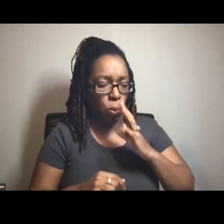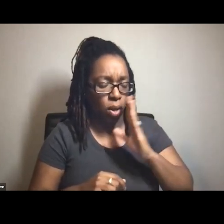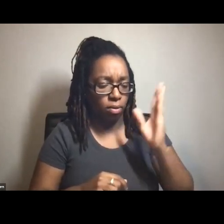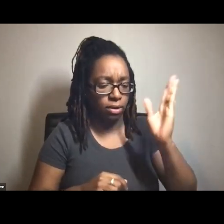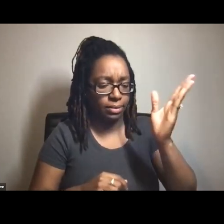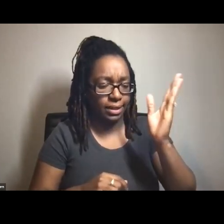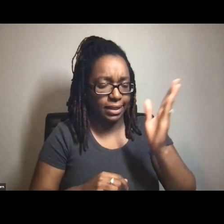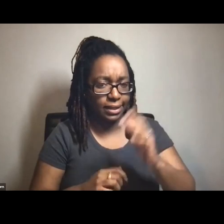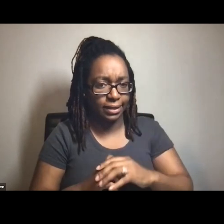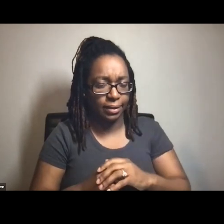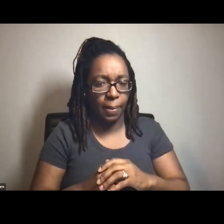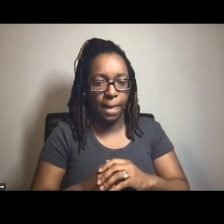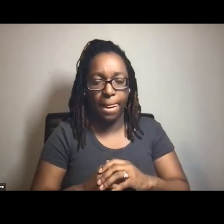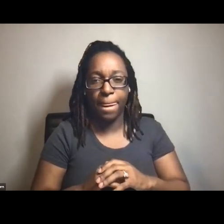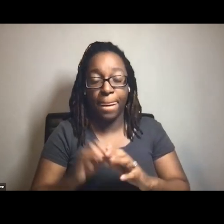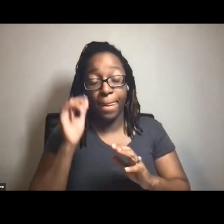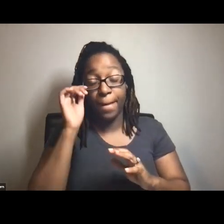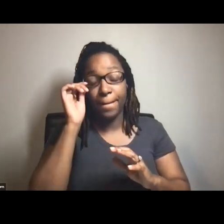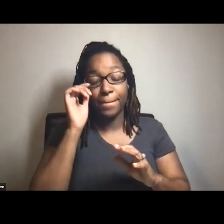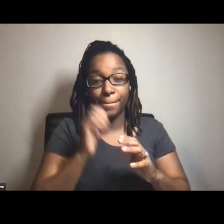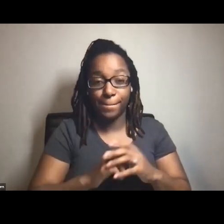Okay, great. So who's...